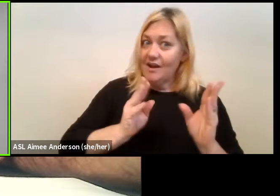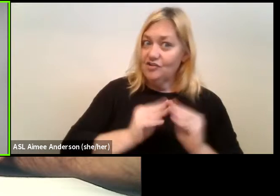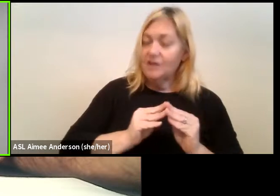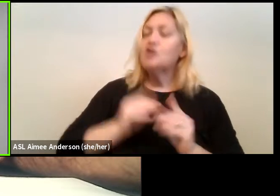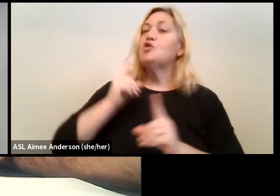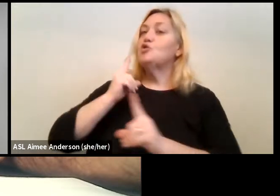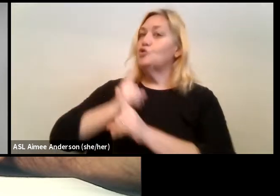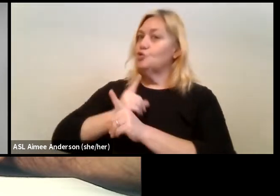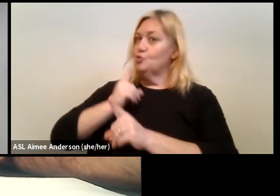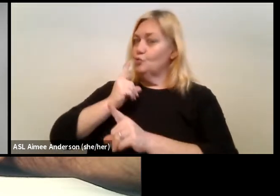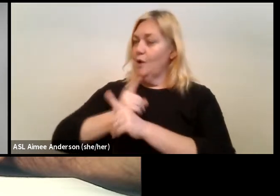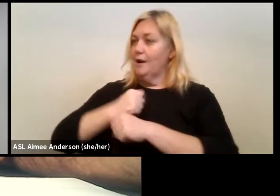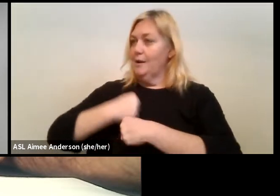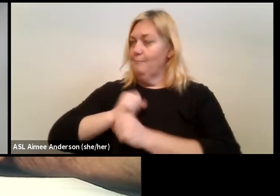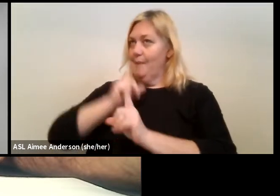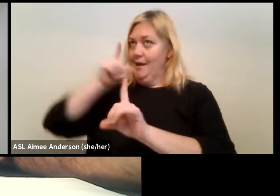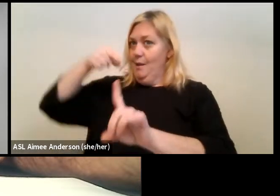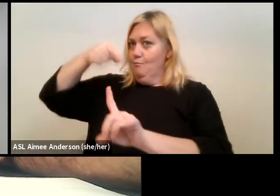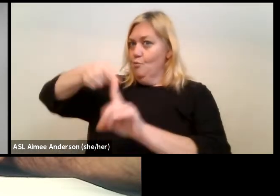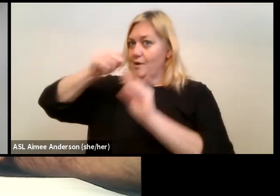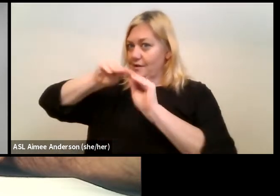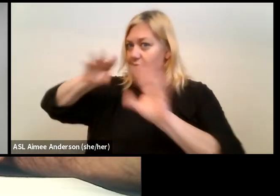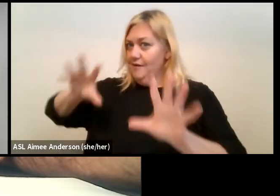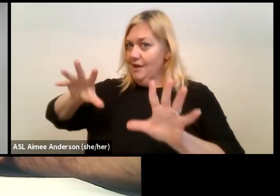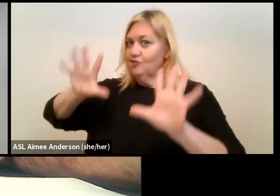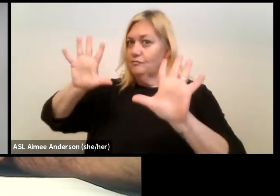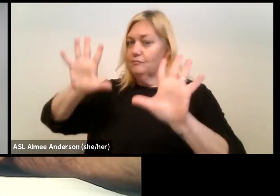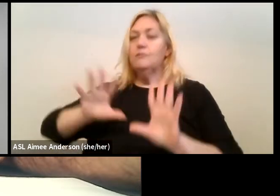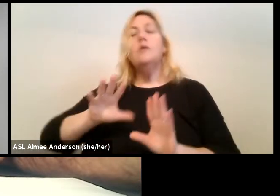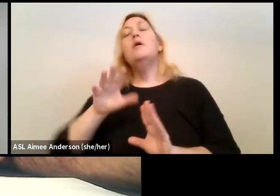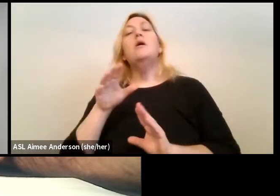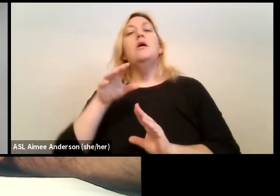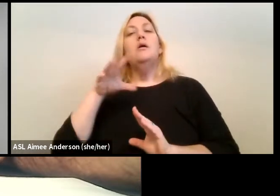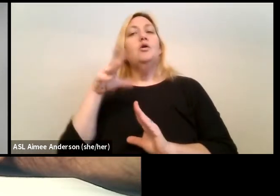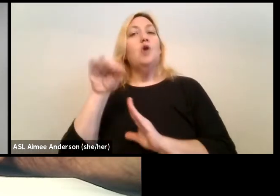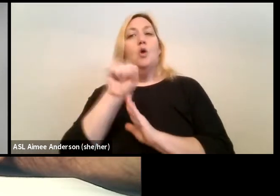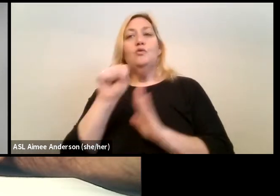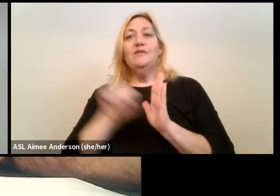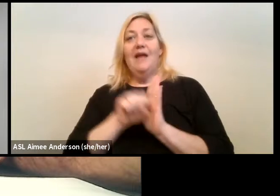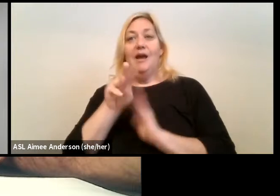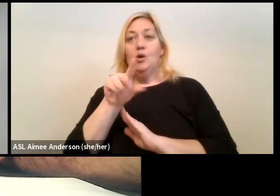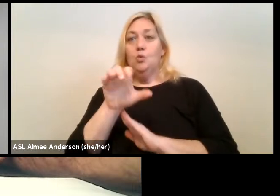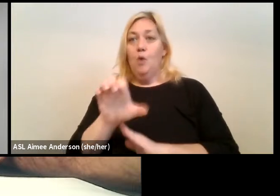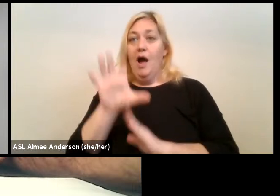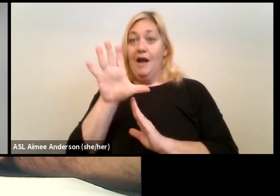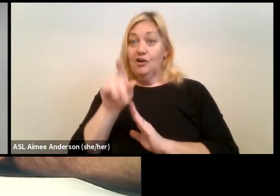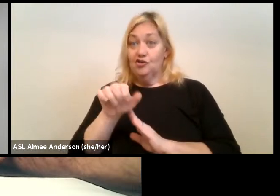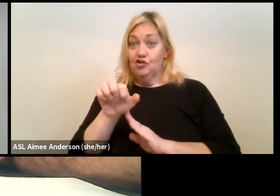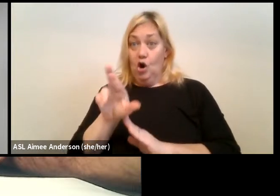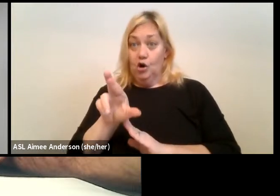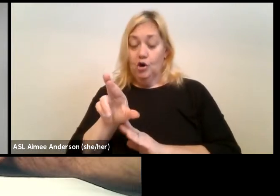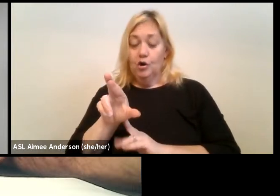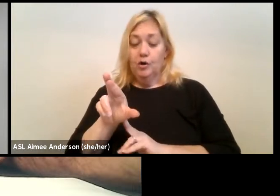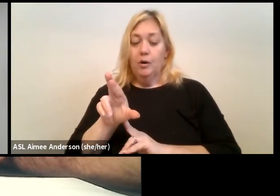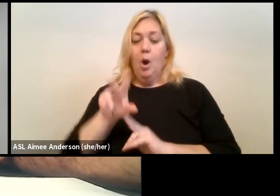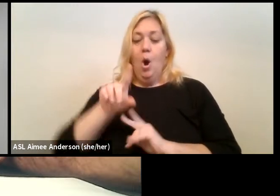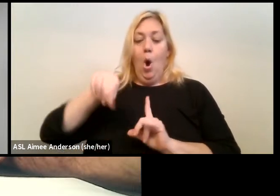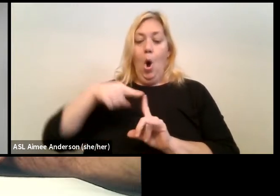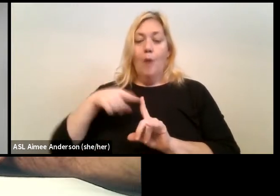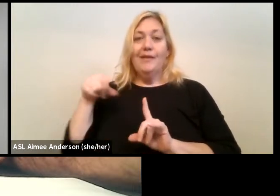just making a point of clarification. Gotcha. No statewide charter, only